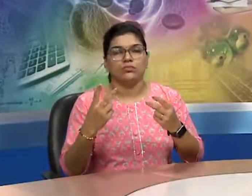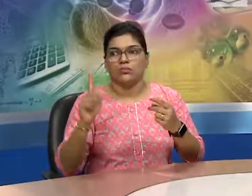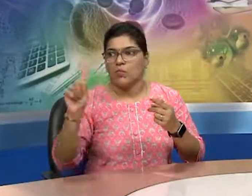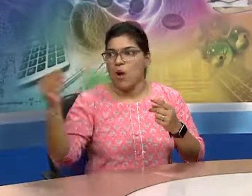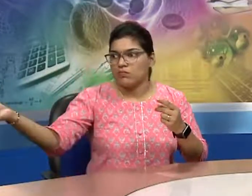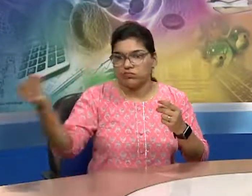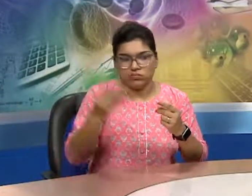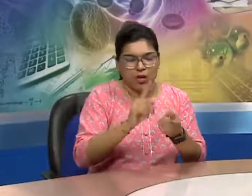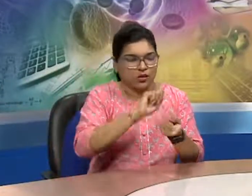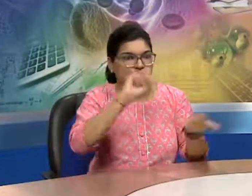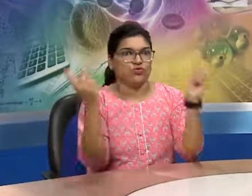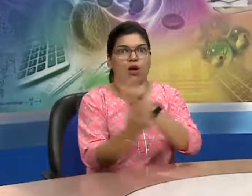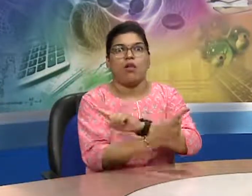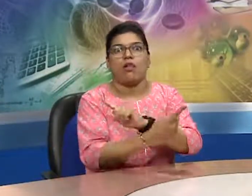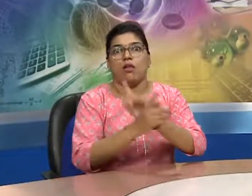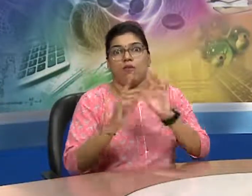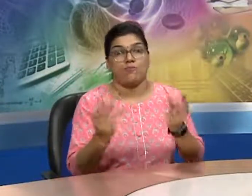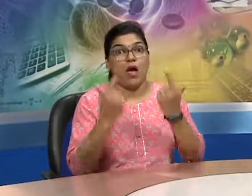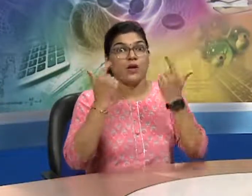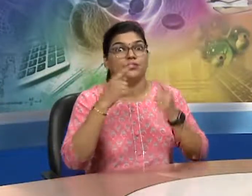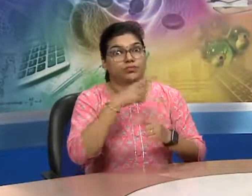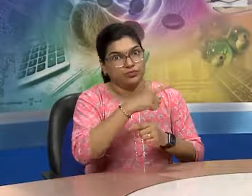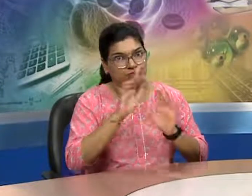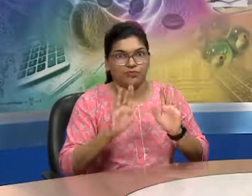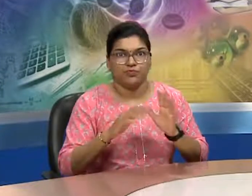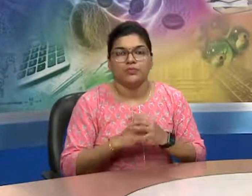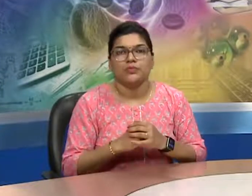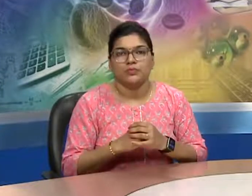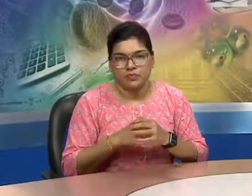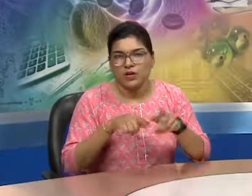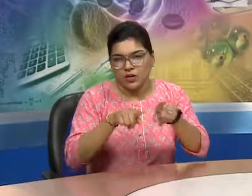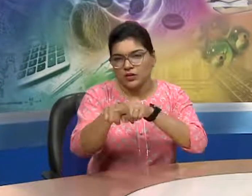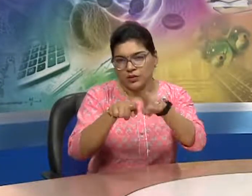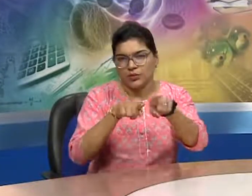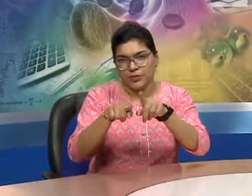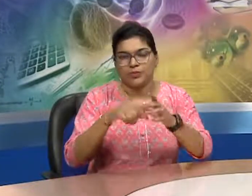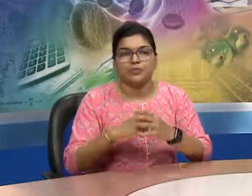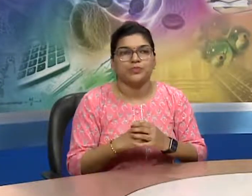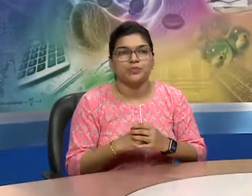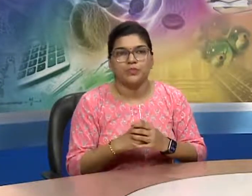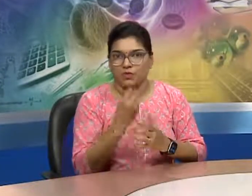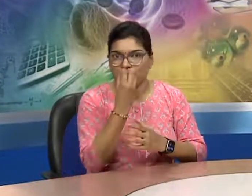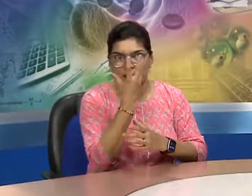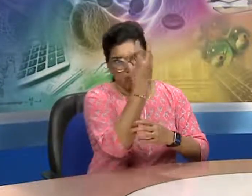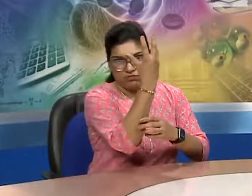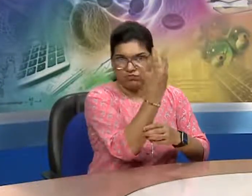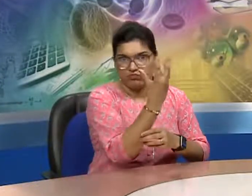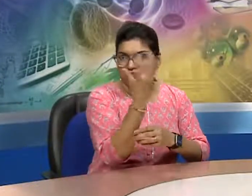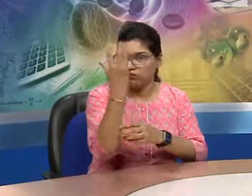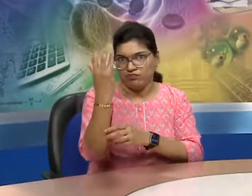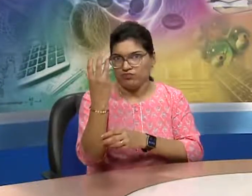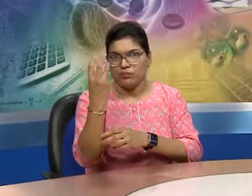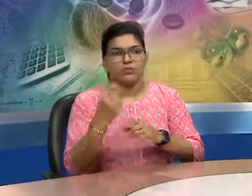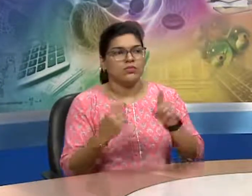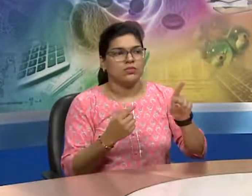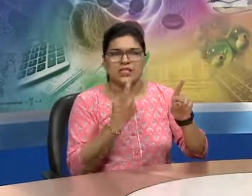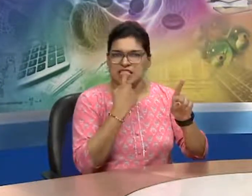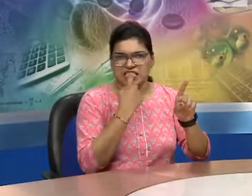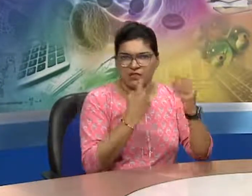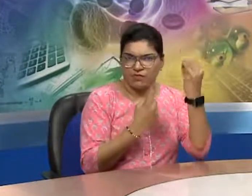So it is a word which is used in the context of genes. Let me explain. Like there are